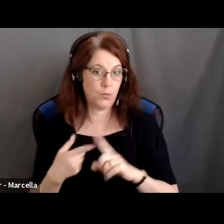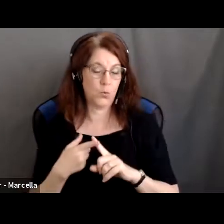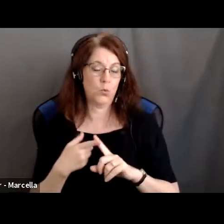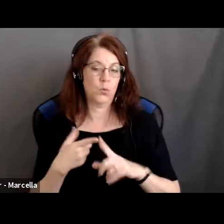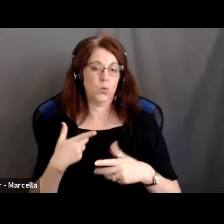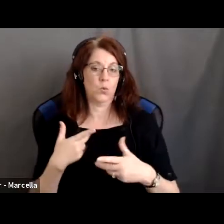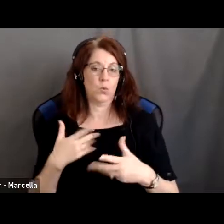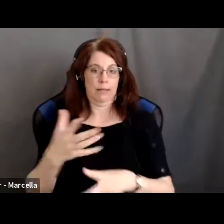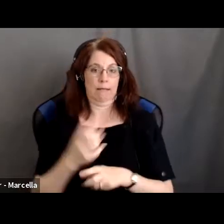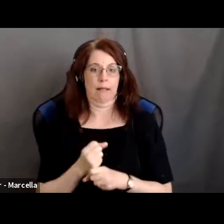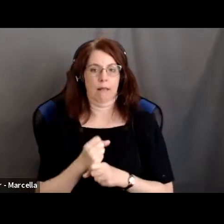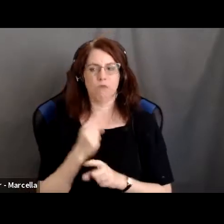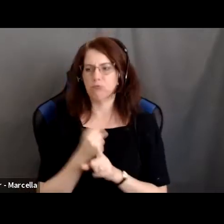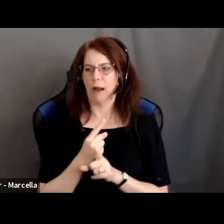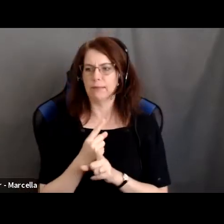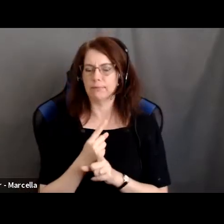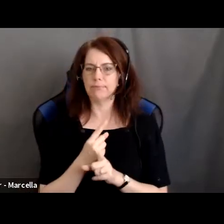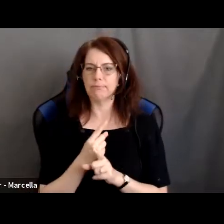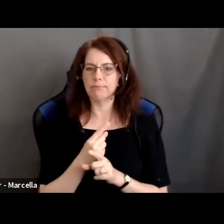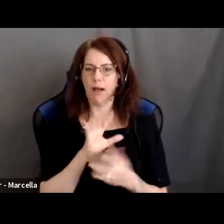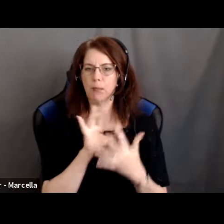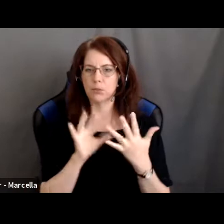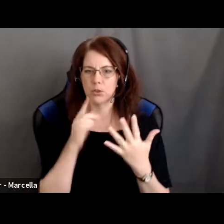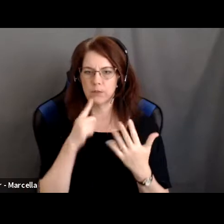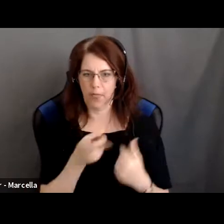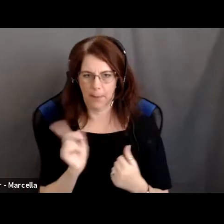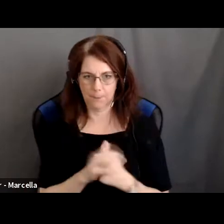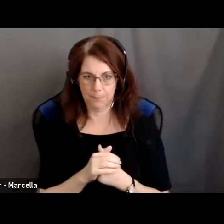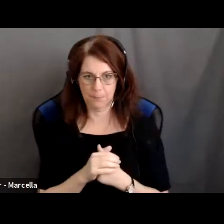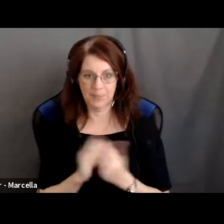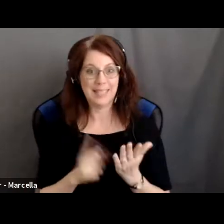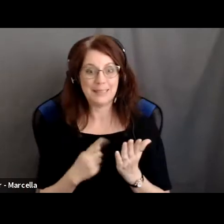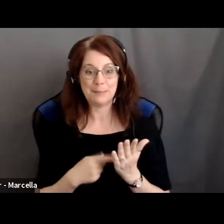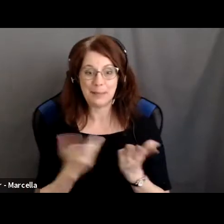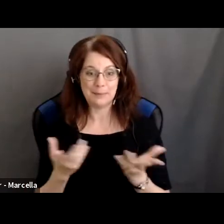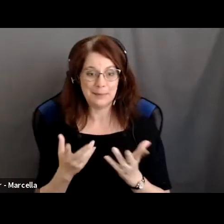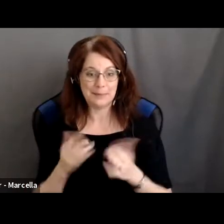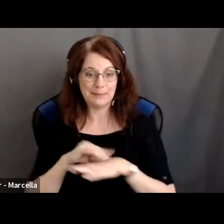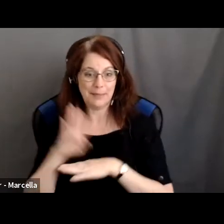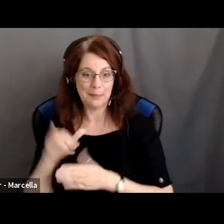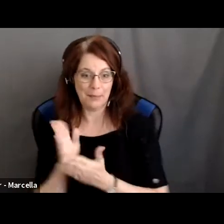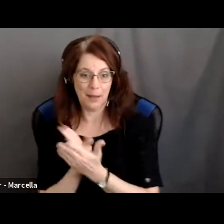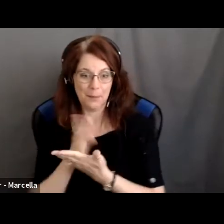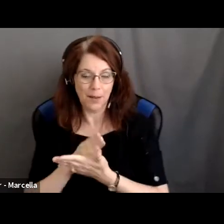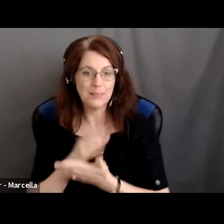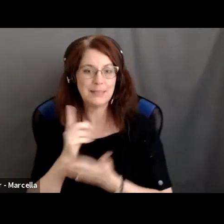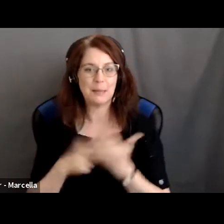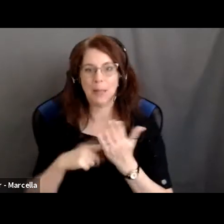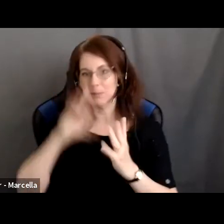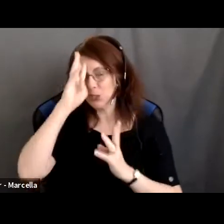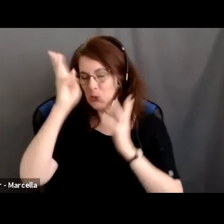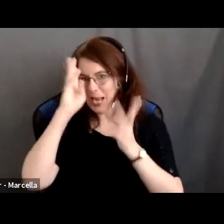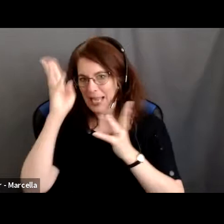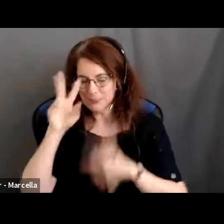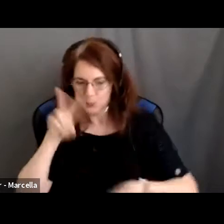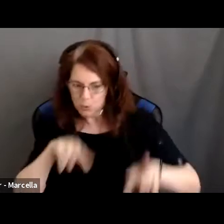to get the right solutions? So sometimes that's determined by budget. Sometimes we have to get creative when we're looking